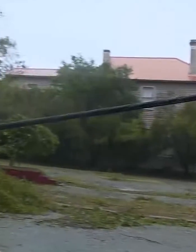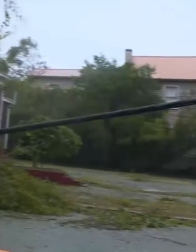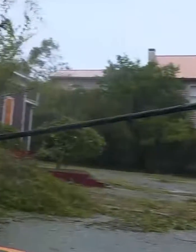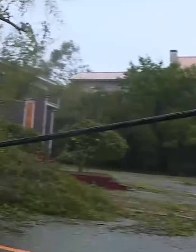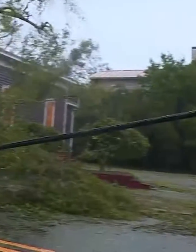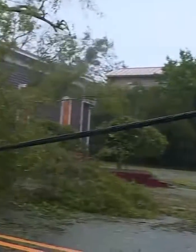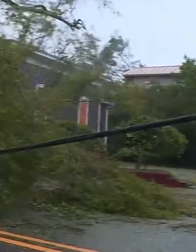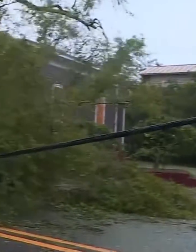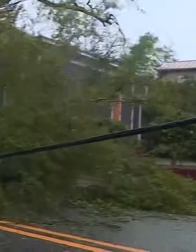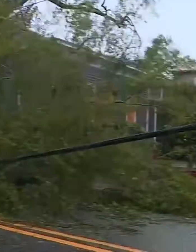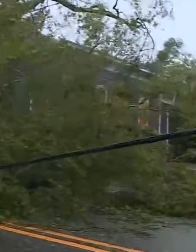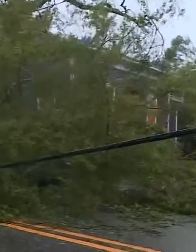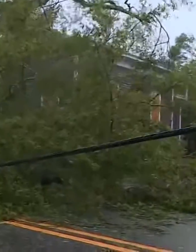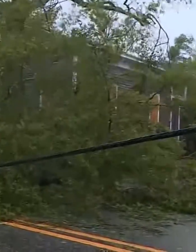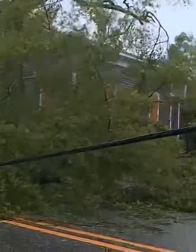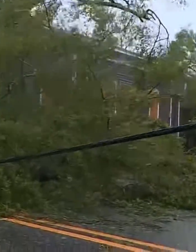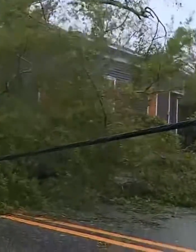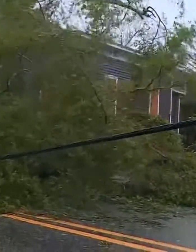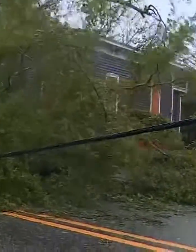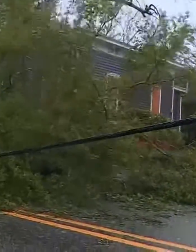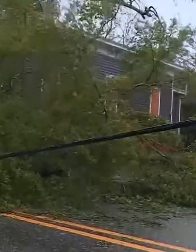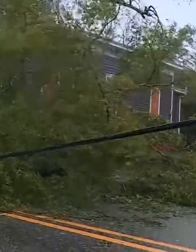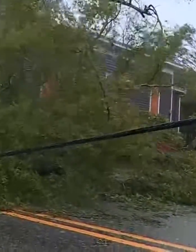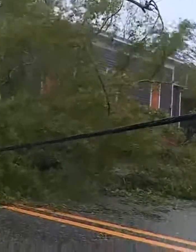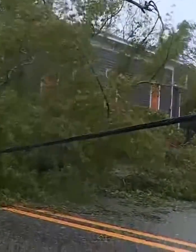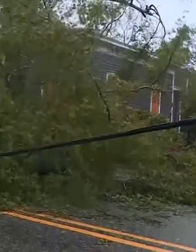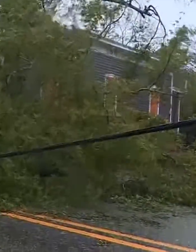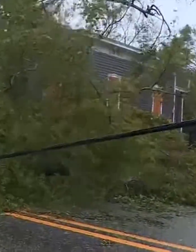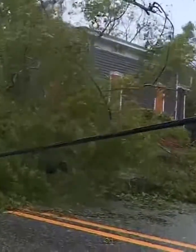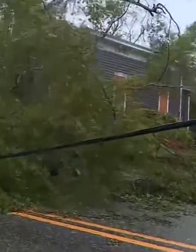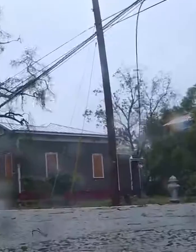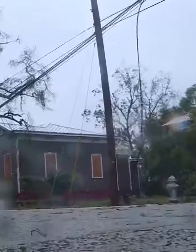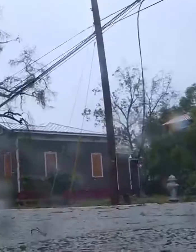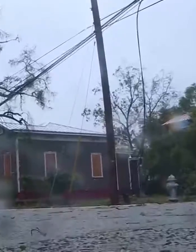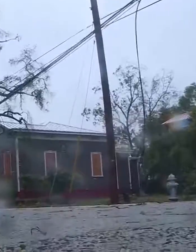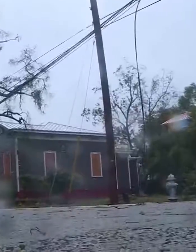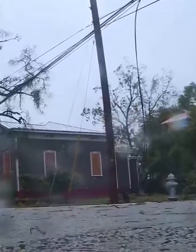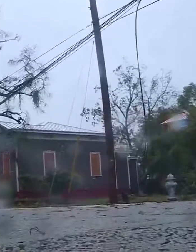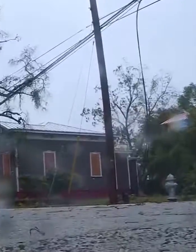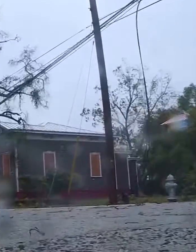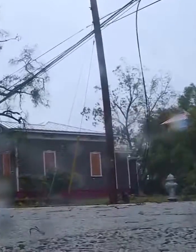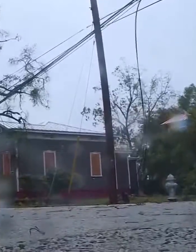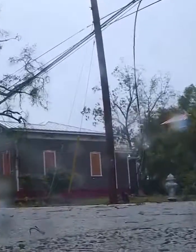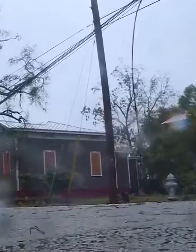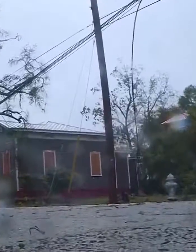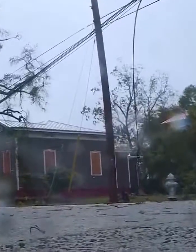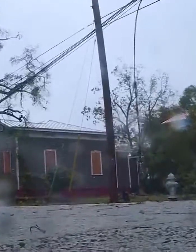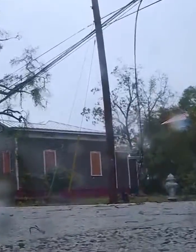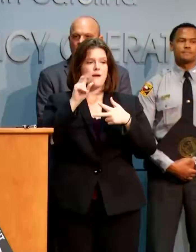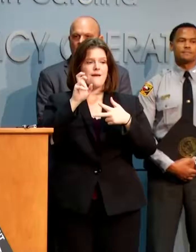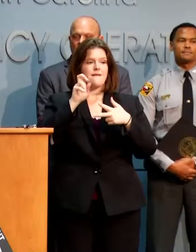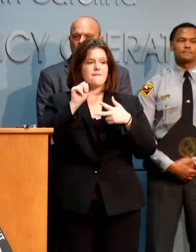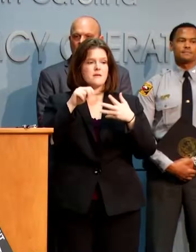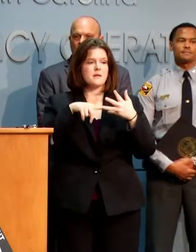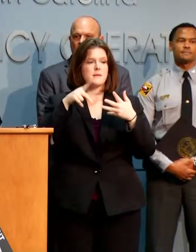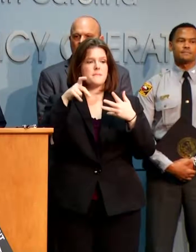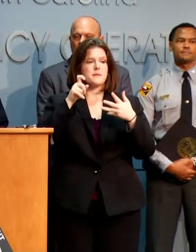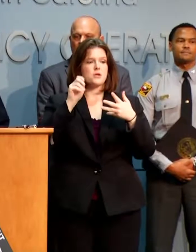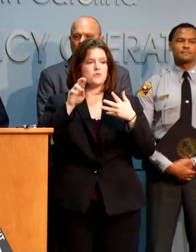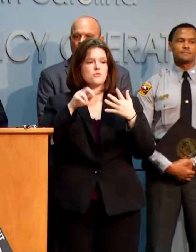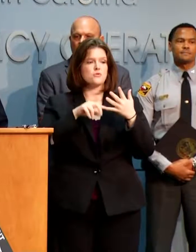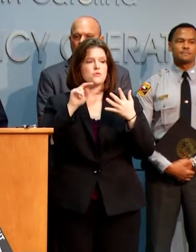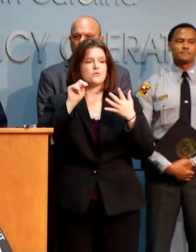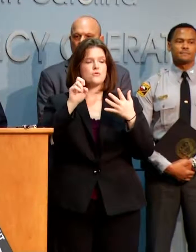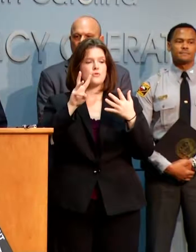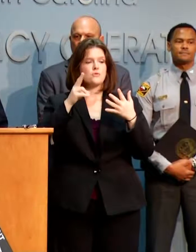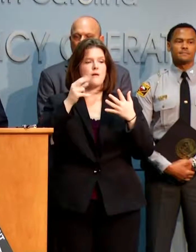without power and could be in the dark for days, if not weeks. That number is rising even as we speak. Utility crews from